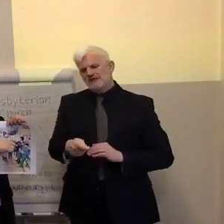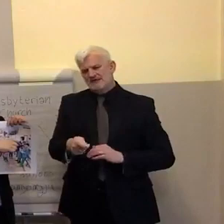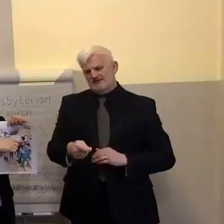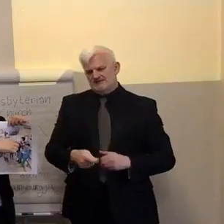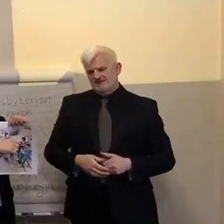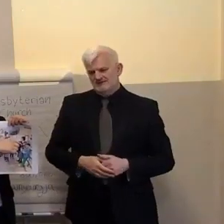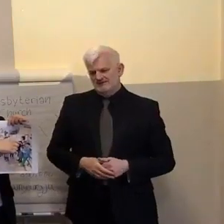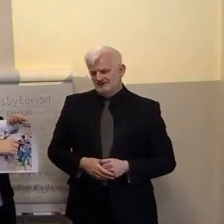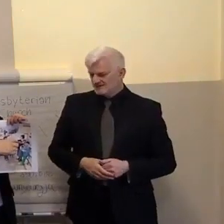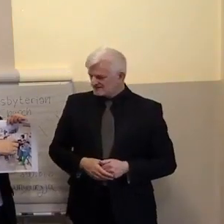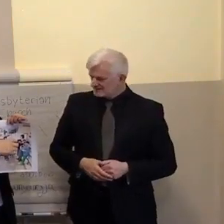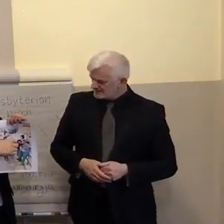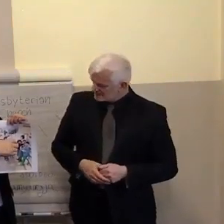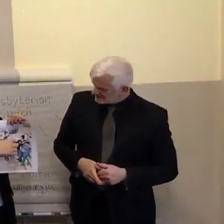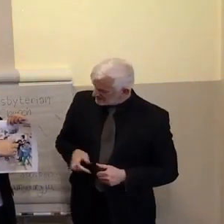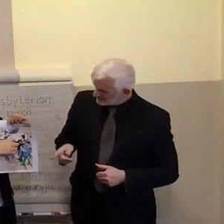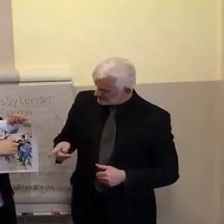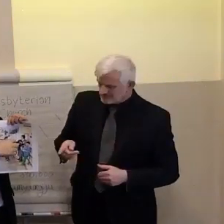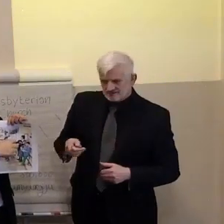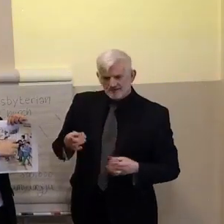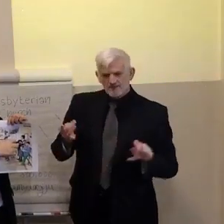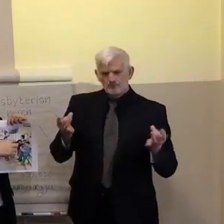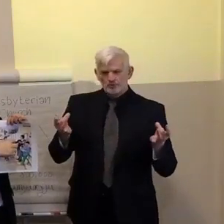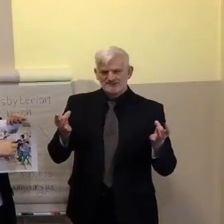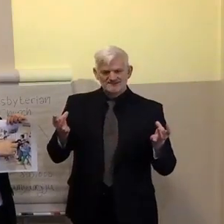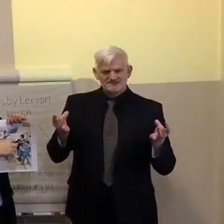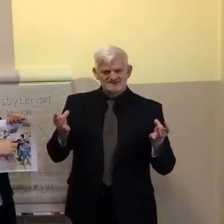She's Buddhist. She was Buddhist, strong Buddhist.